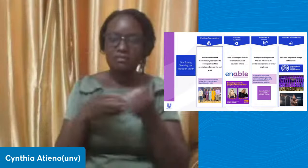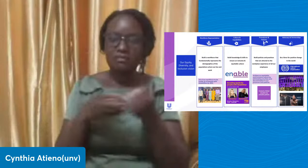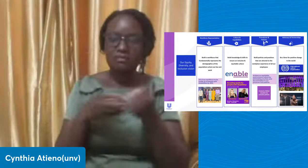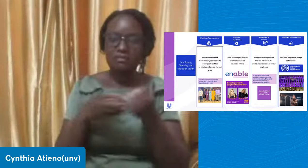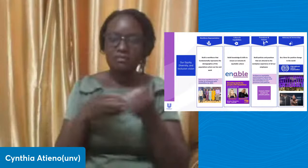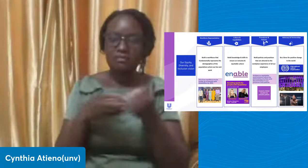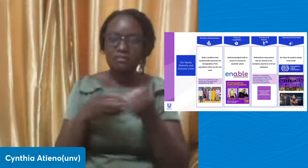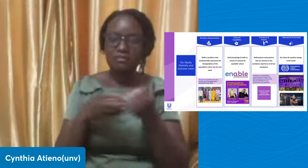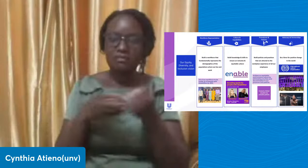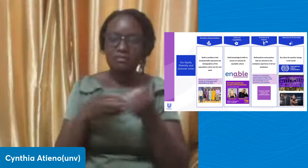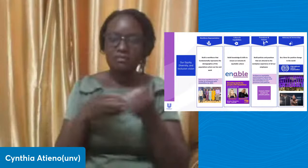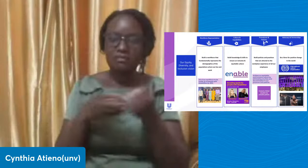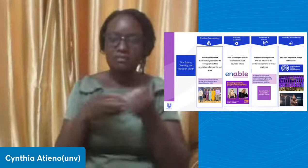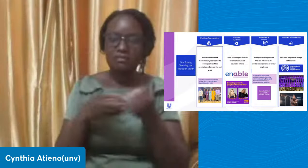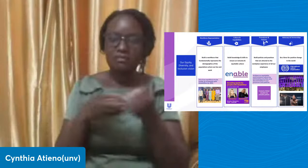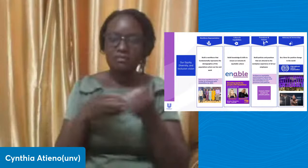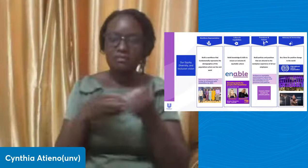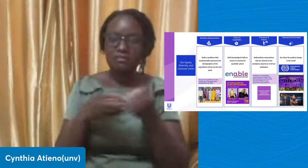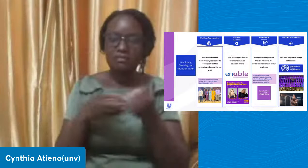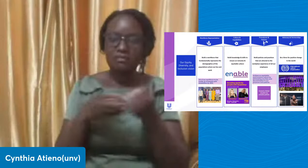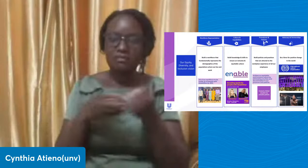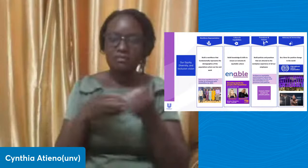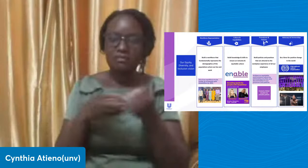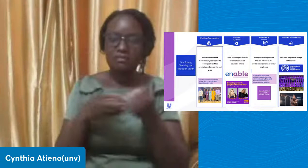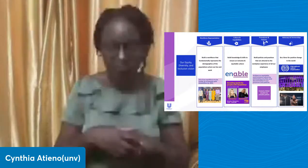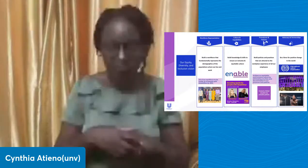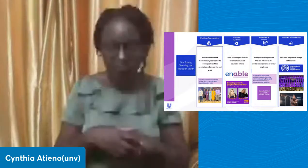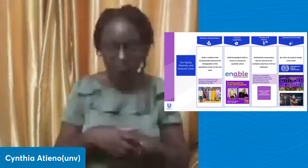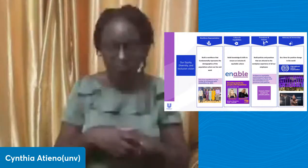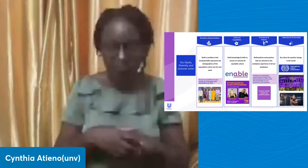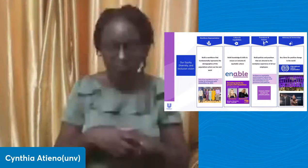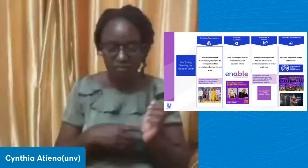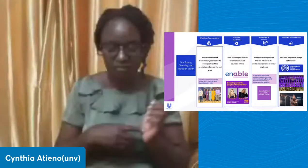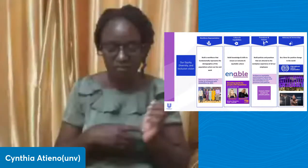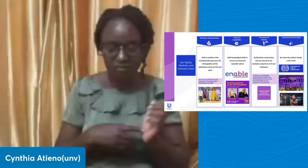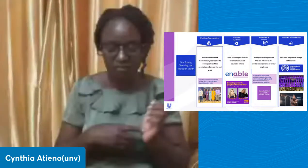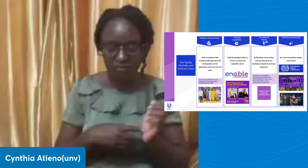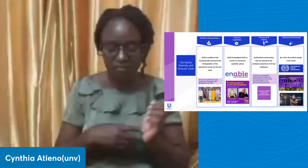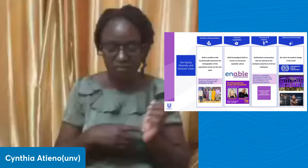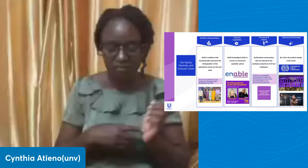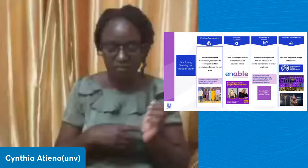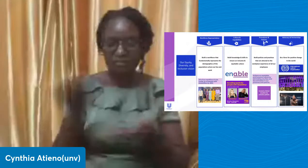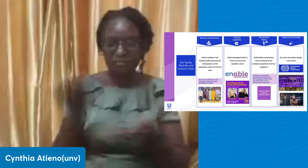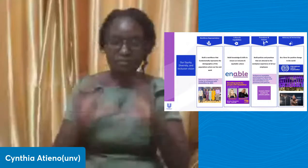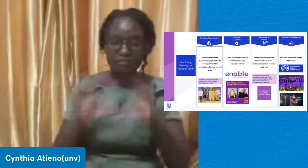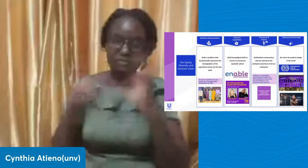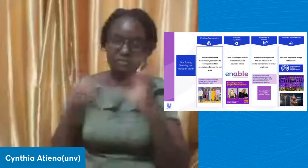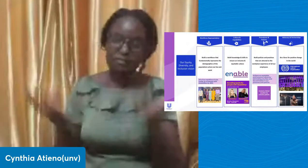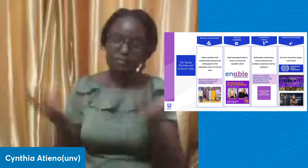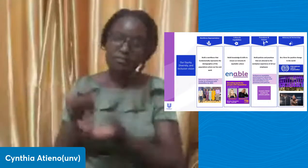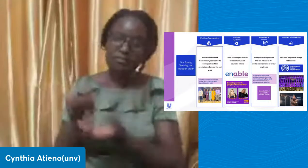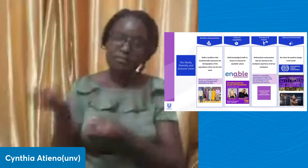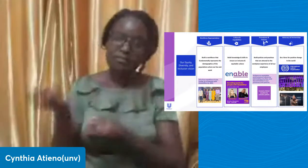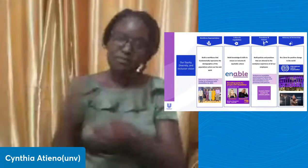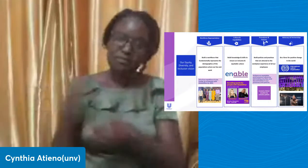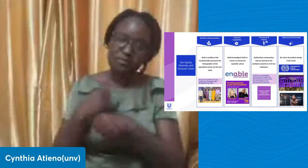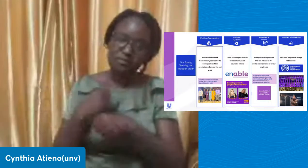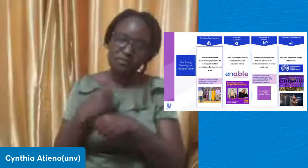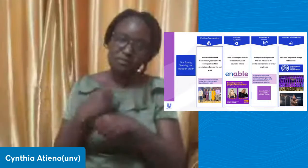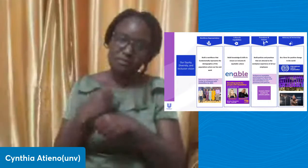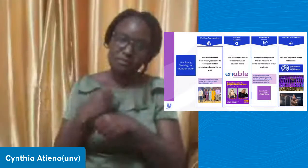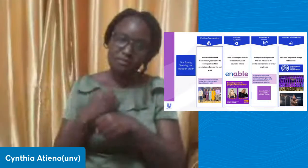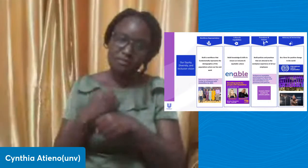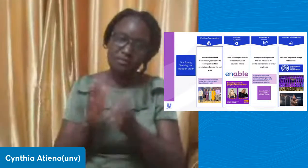examples include, for example, the Global Business Disability Network, in which we are working together with leading